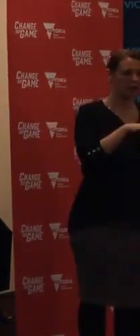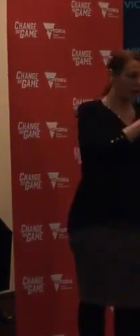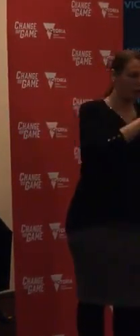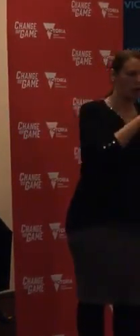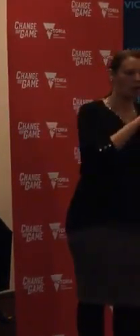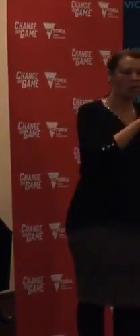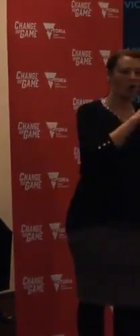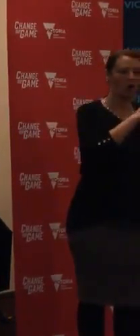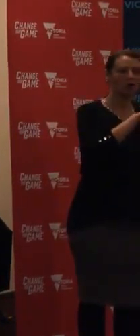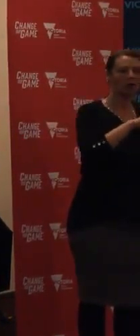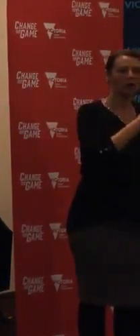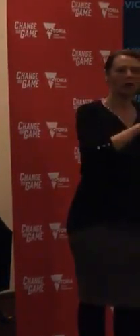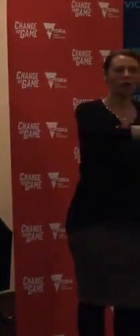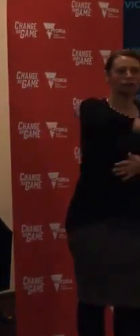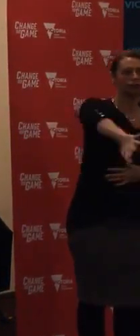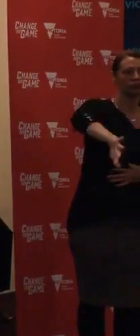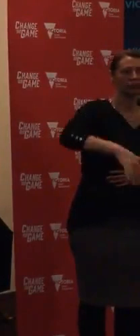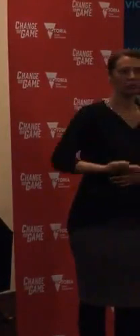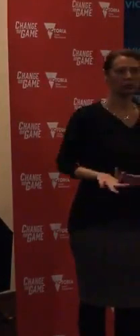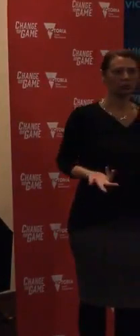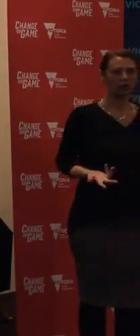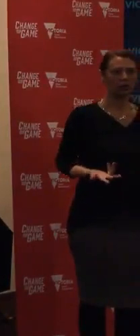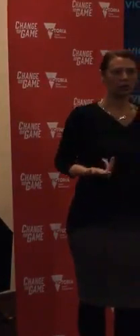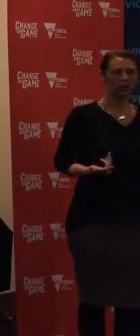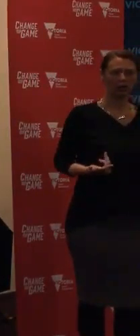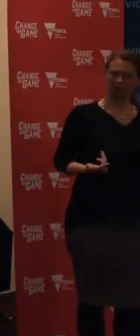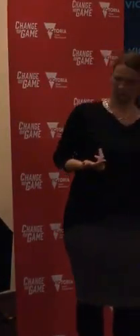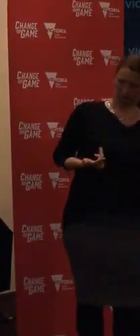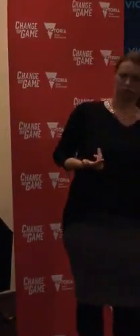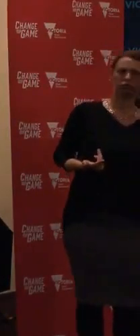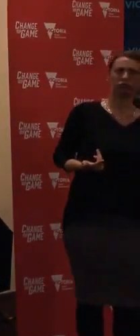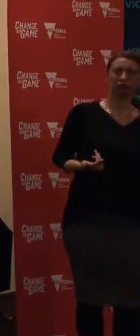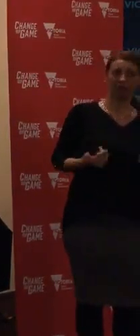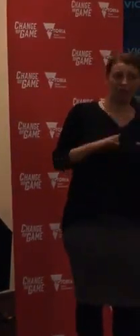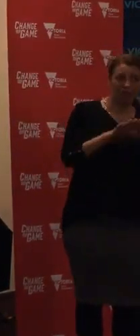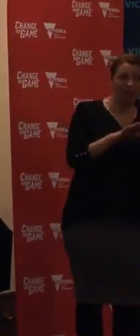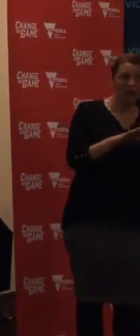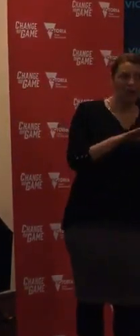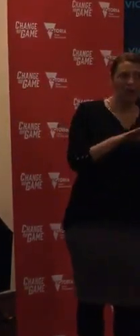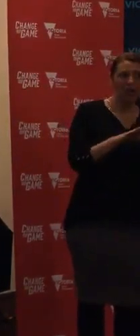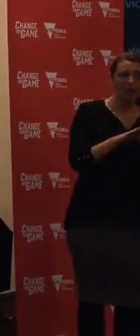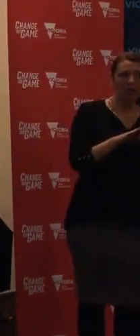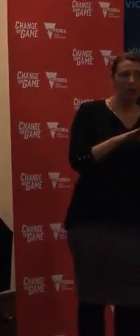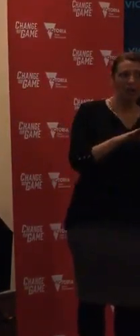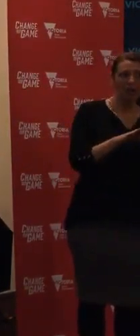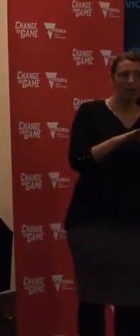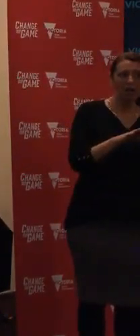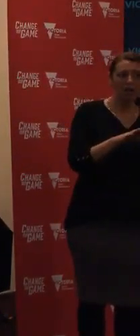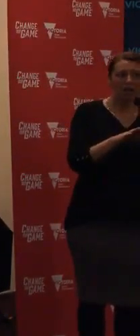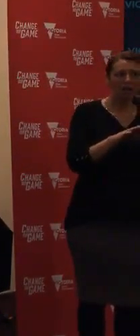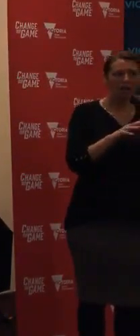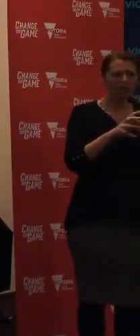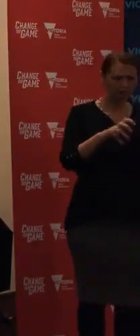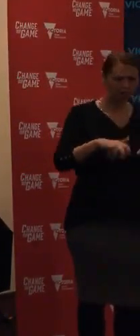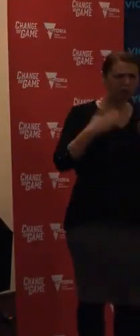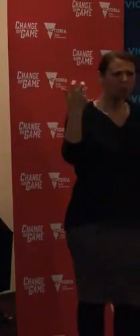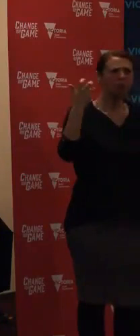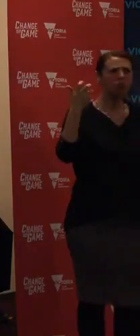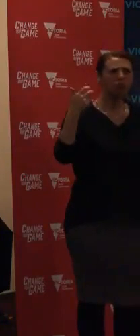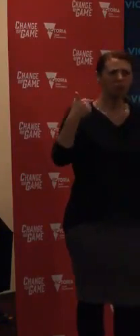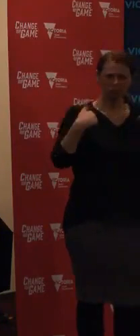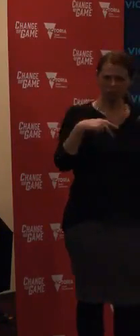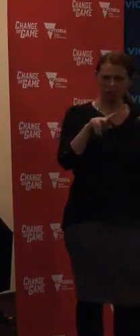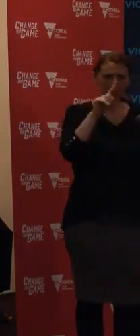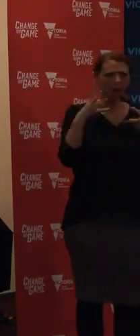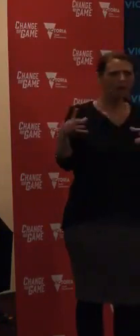Auskick competition. Now, if we think that's a fair thing, if that's what basically doesn't anger us and